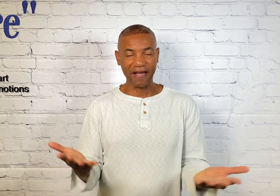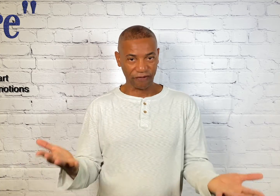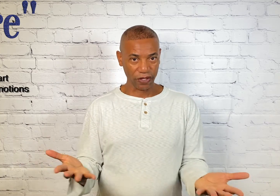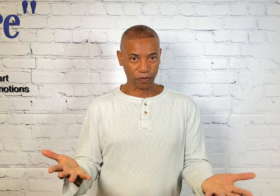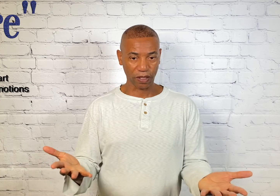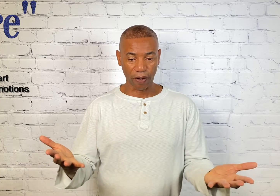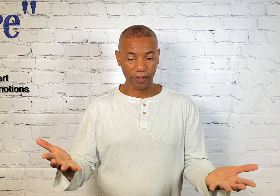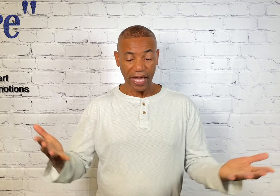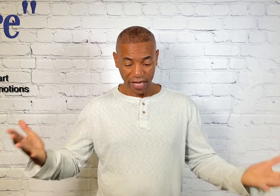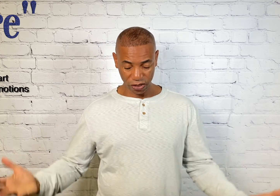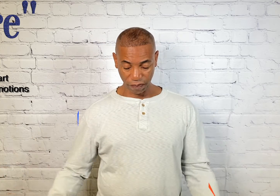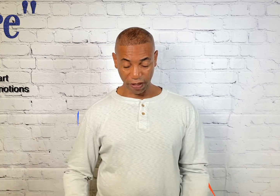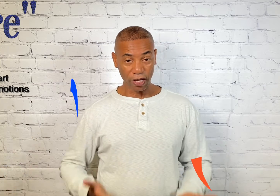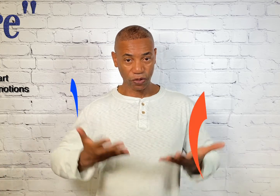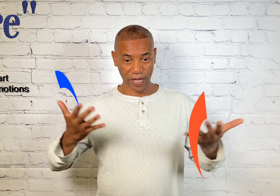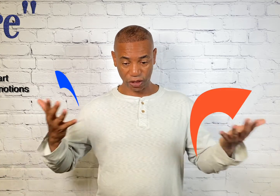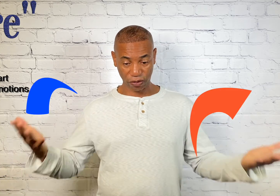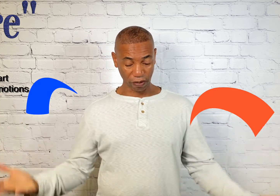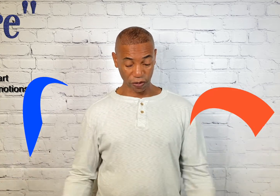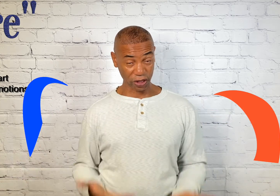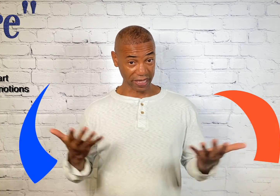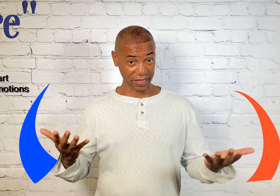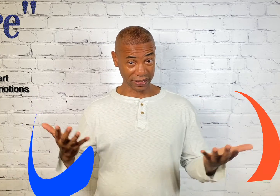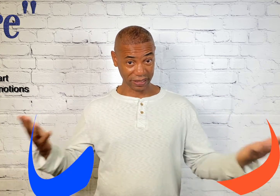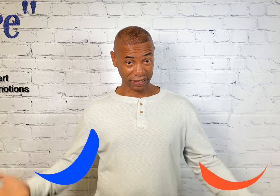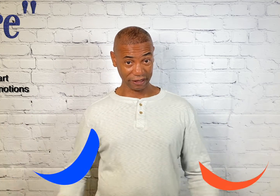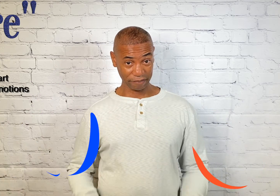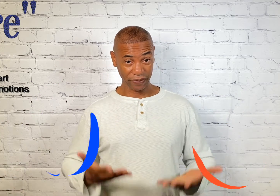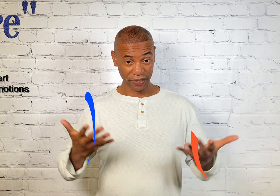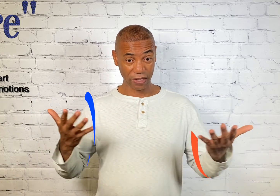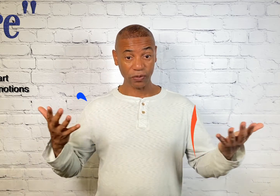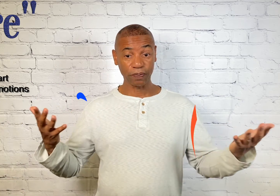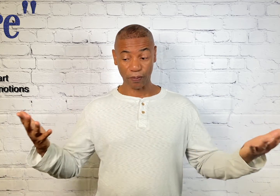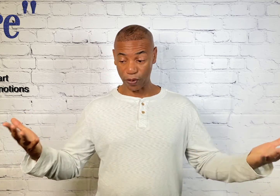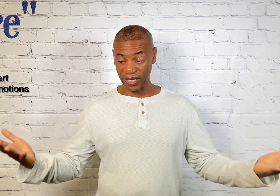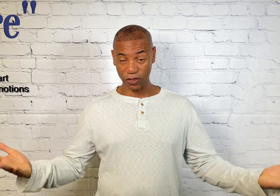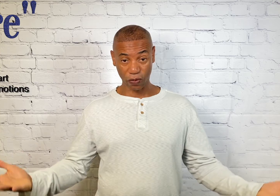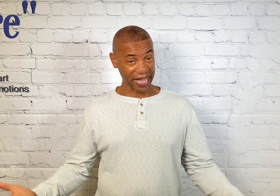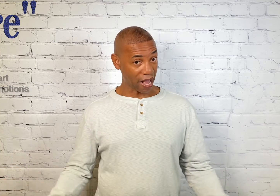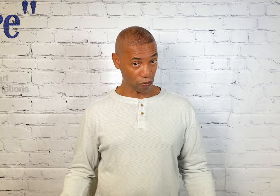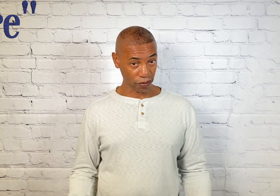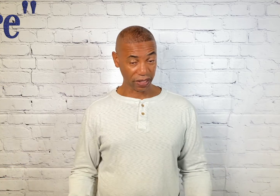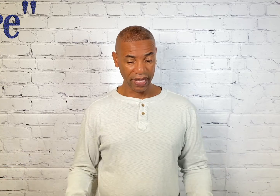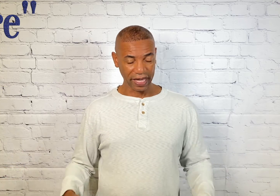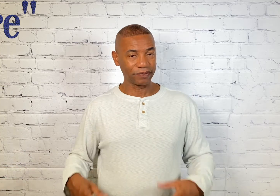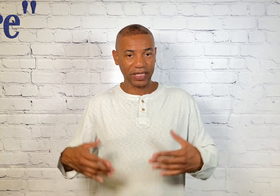fingers spread apart, and you simply do a circular motion like this. Now notice both hands are going outward, and I'm saying it's